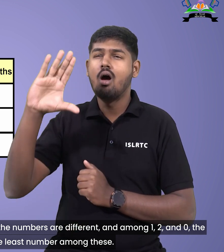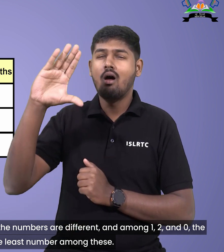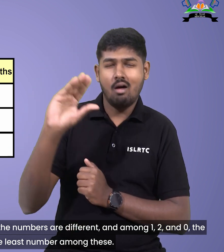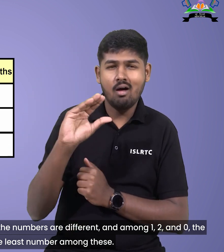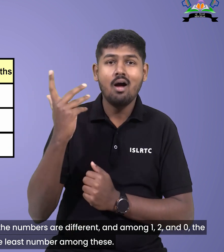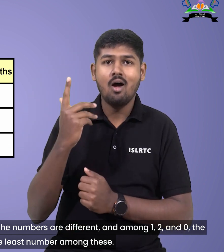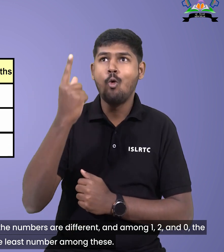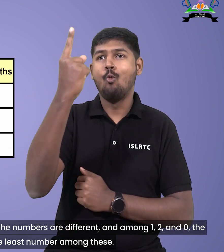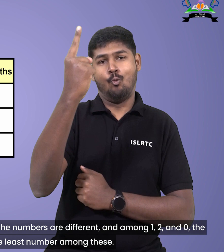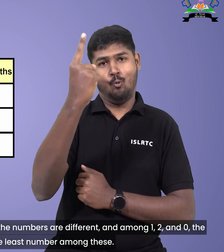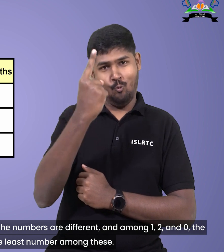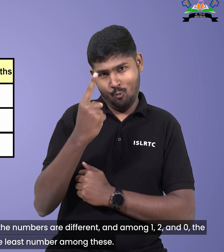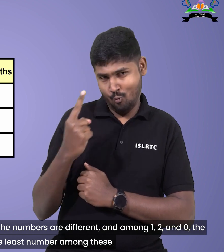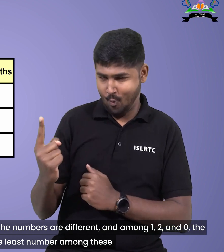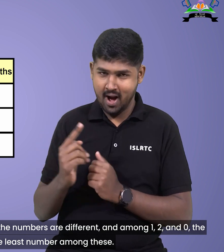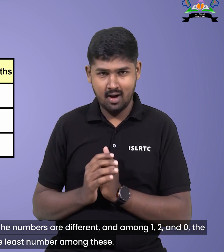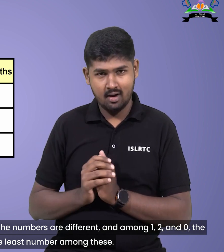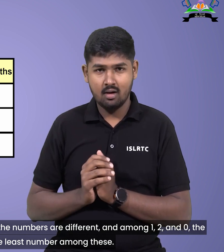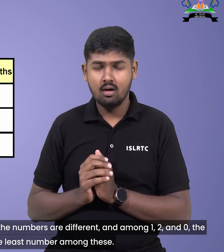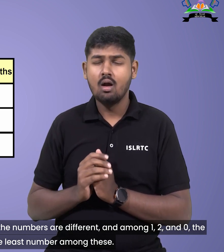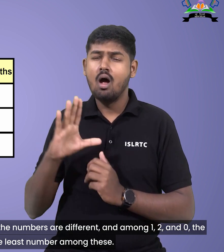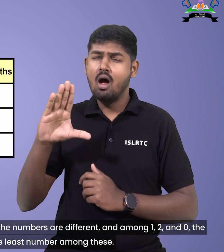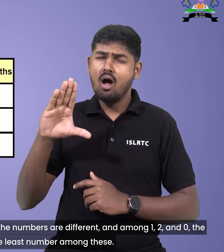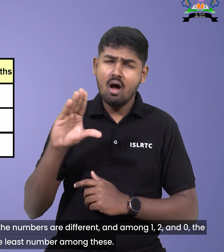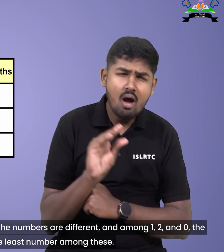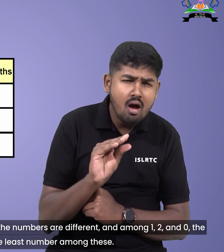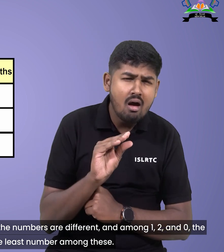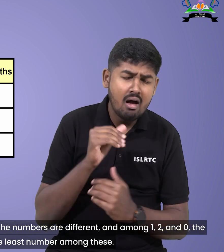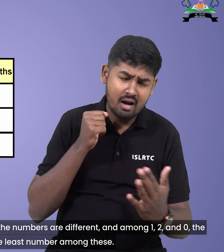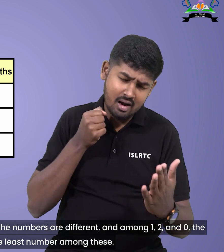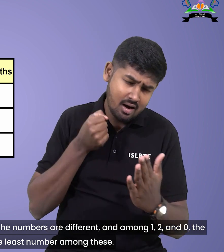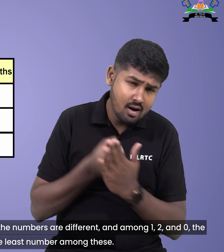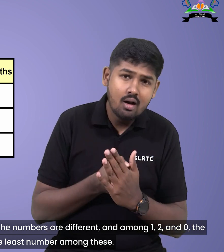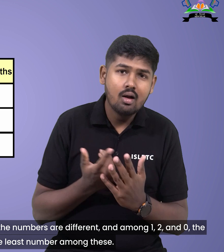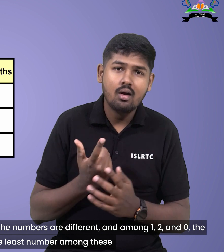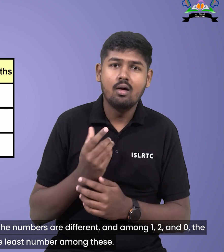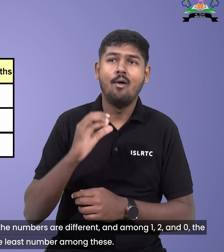1, 2 and 0, the smallest number is 0. So,